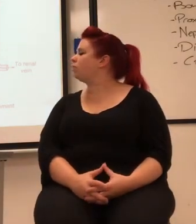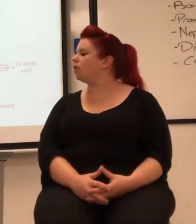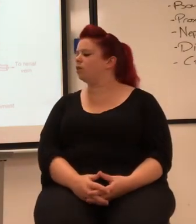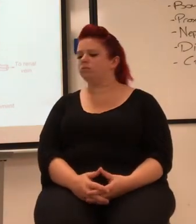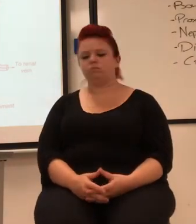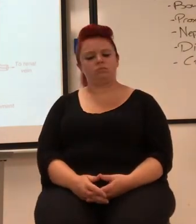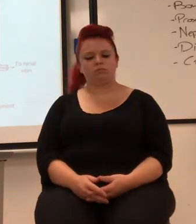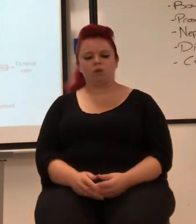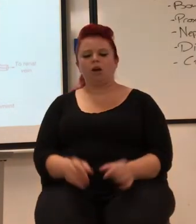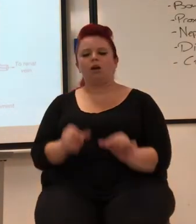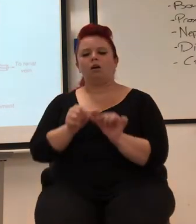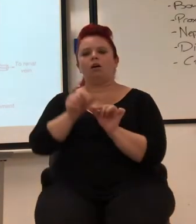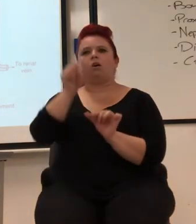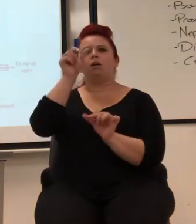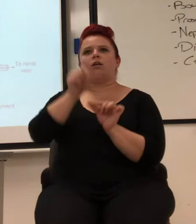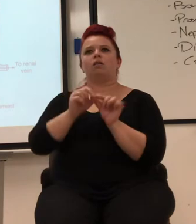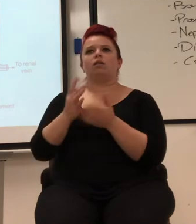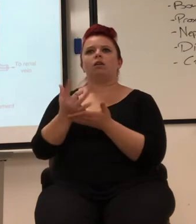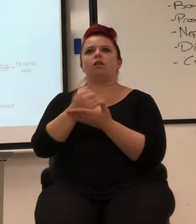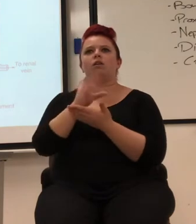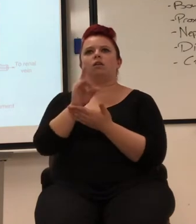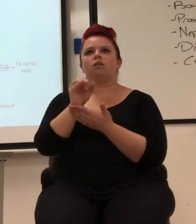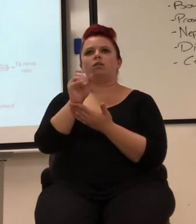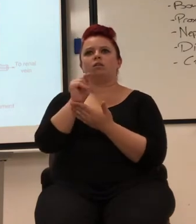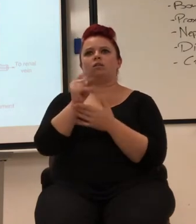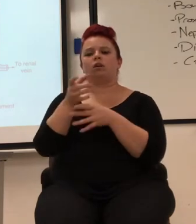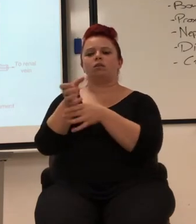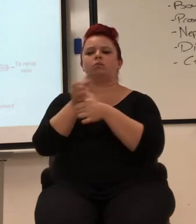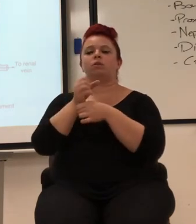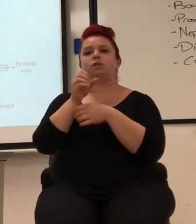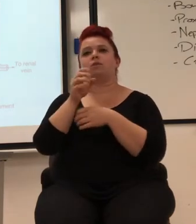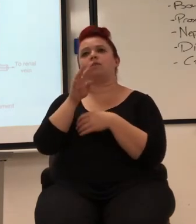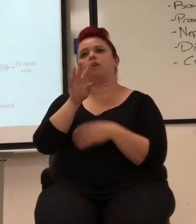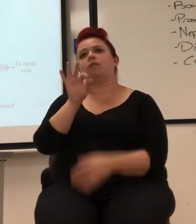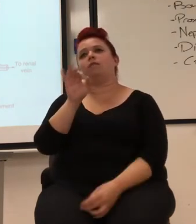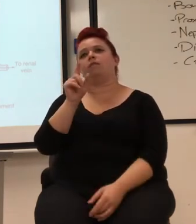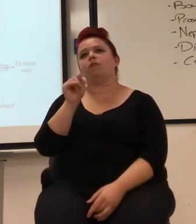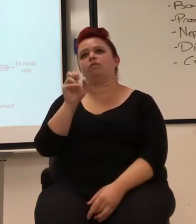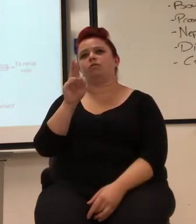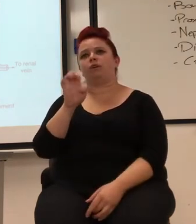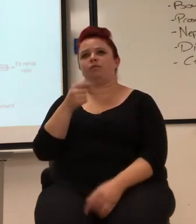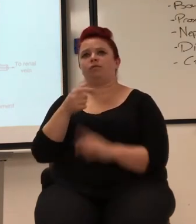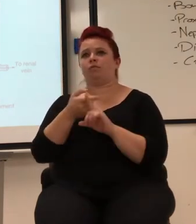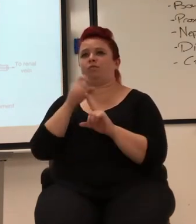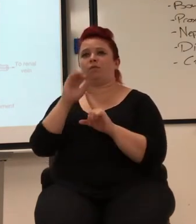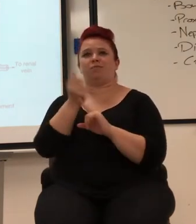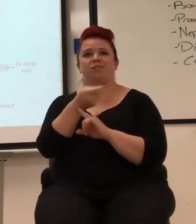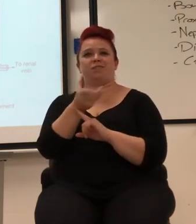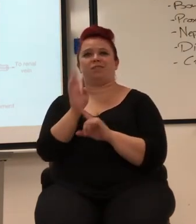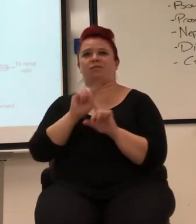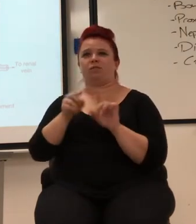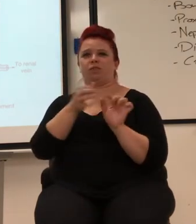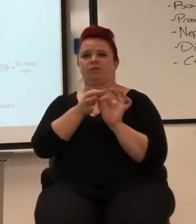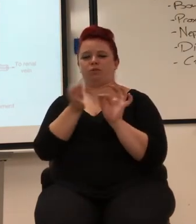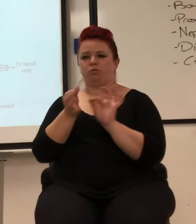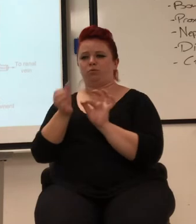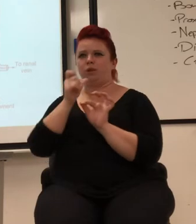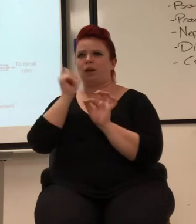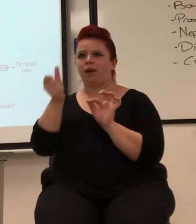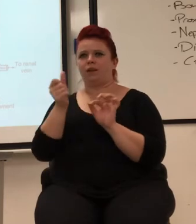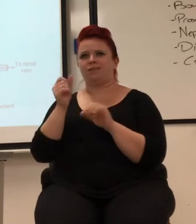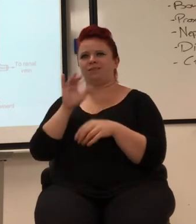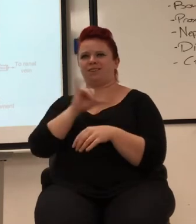Now the collecting duct may receive filtrate from several collecting tubules. It's not a one-to-one relationship as the